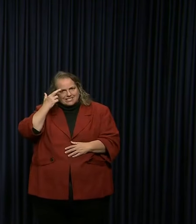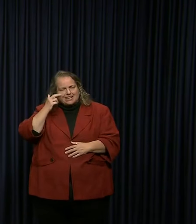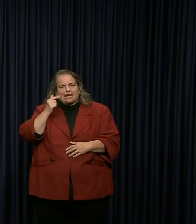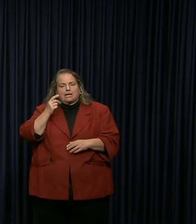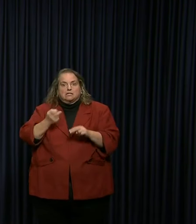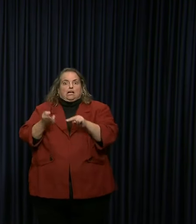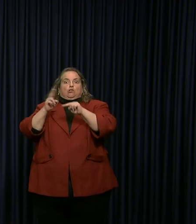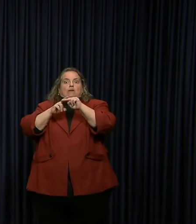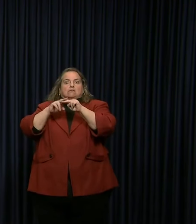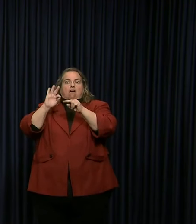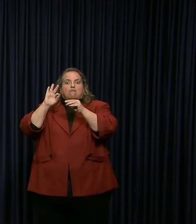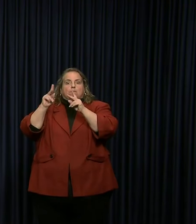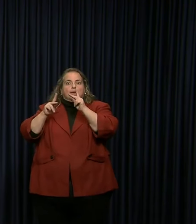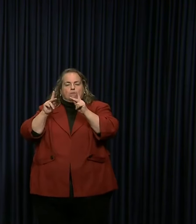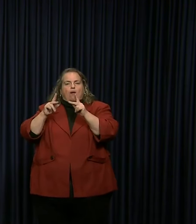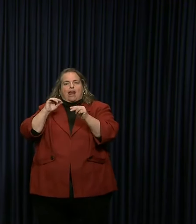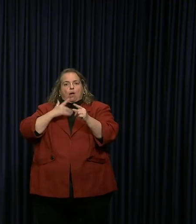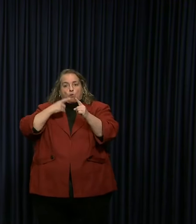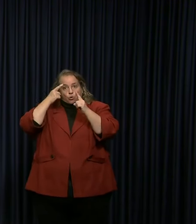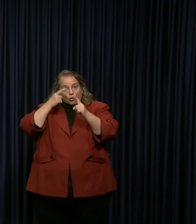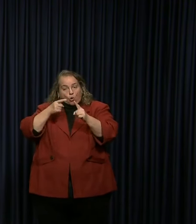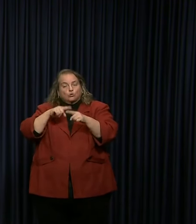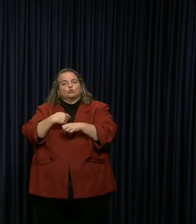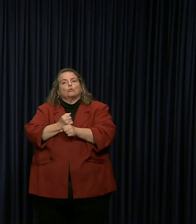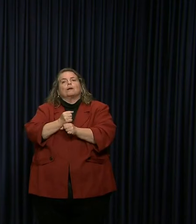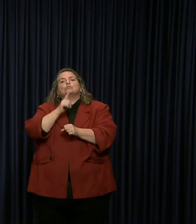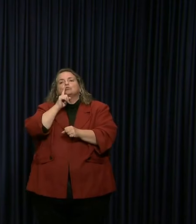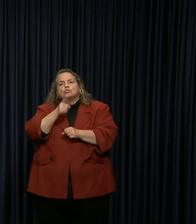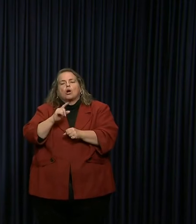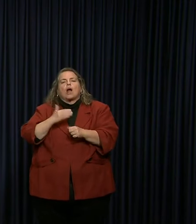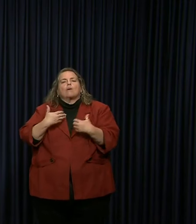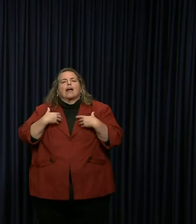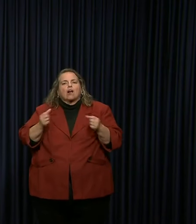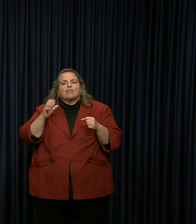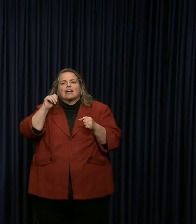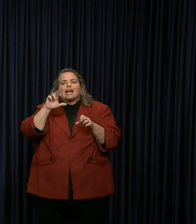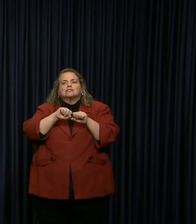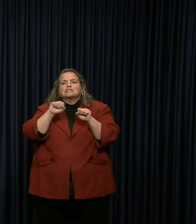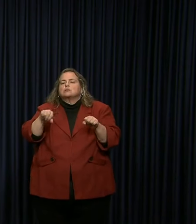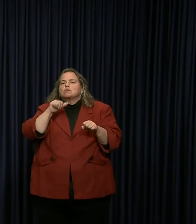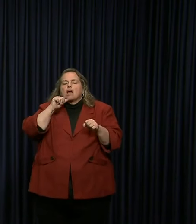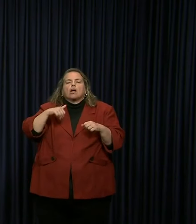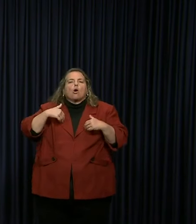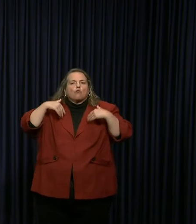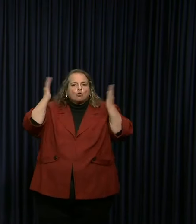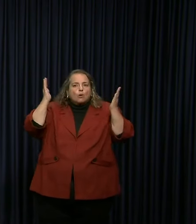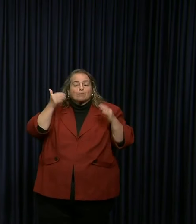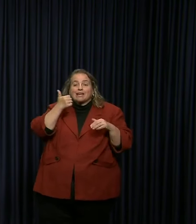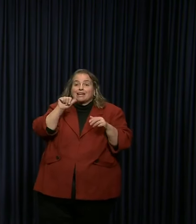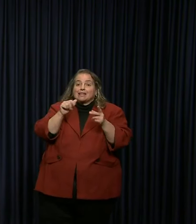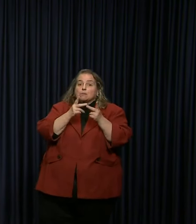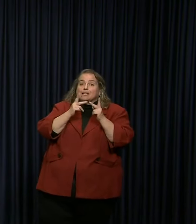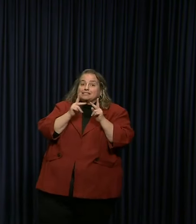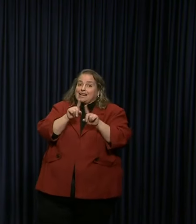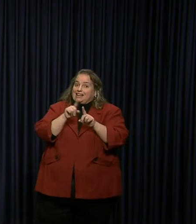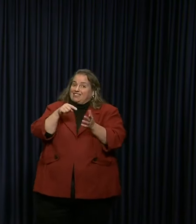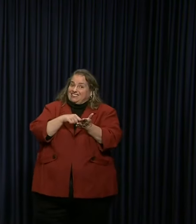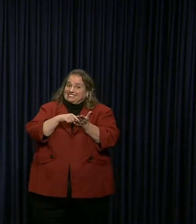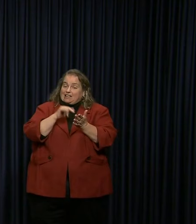our goal here, well, we got a lot of goals, is to make sure our healthcare system is not overwhelmed. So any facility like this